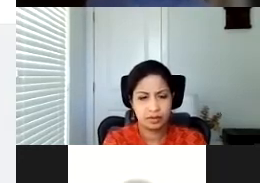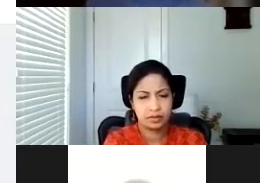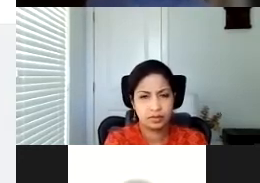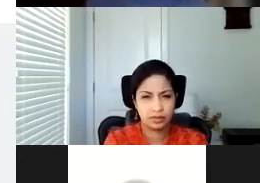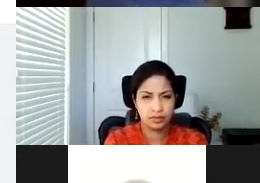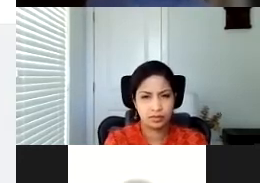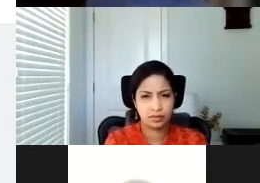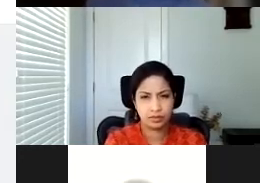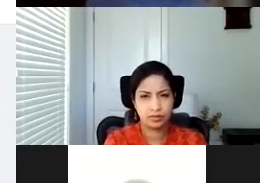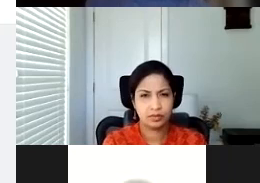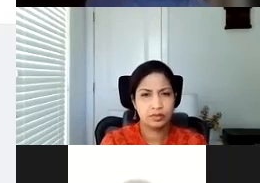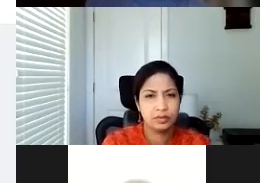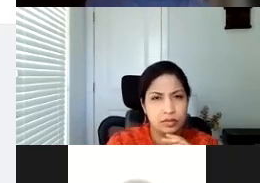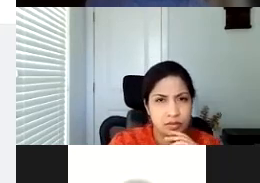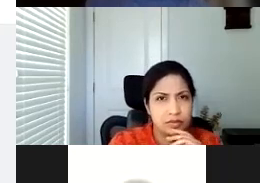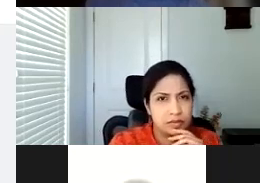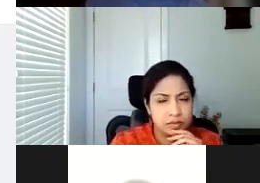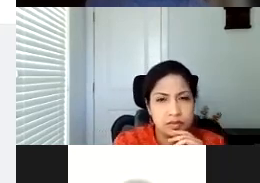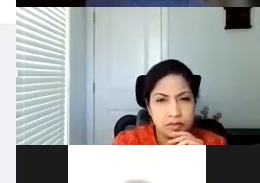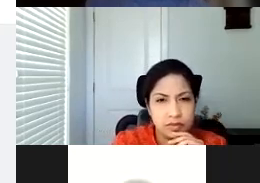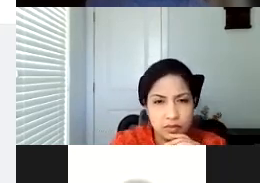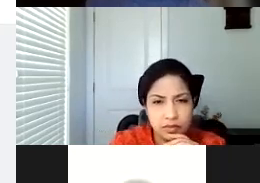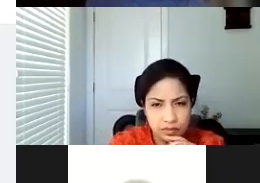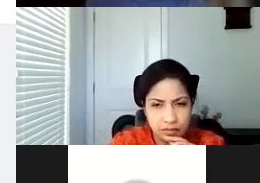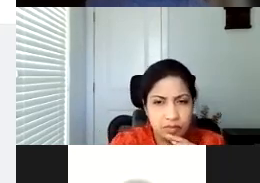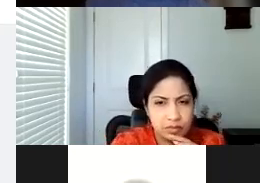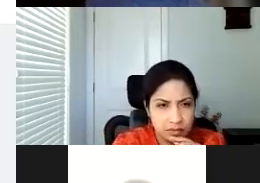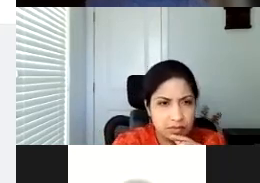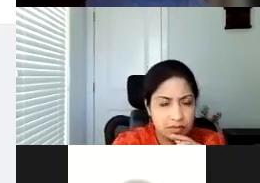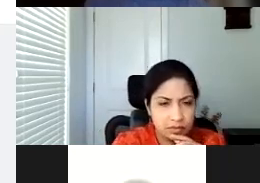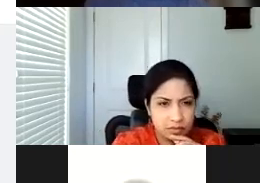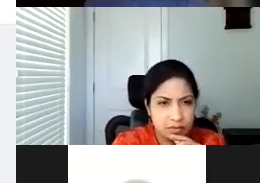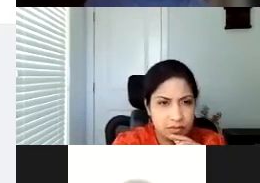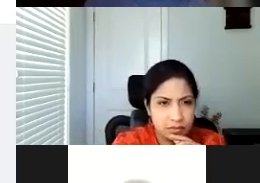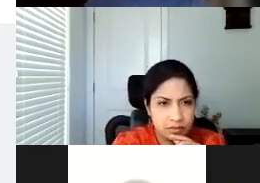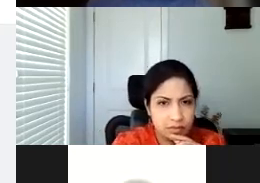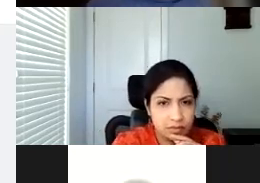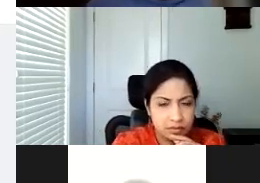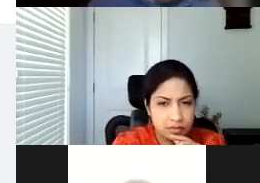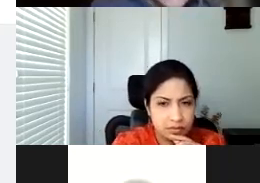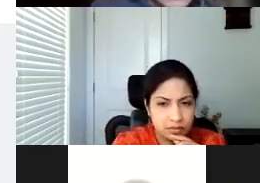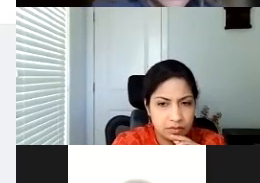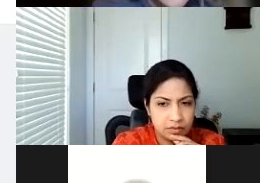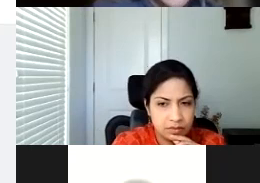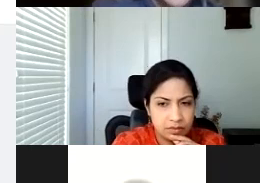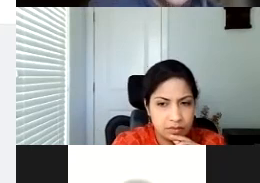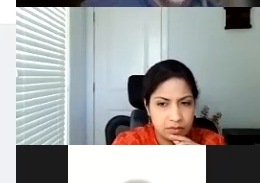Okay. I see that others are writing. If you want to add, we have